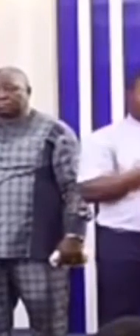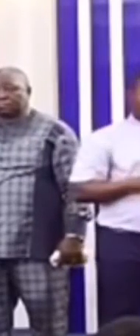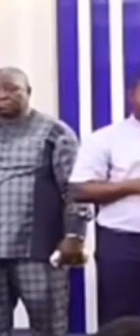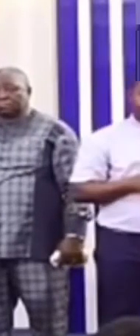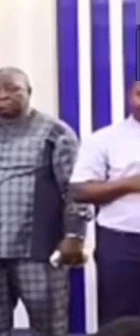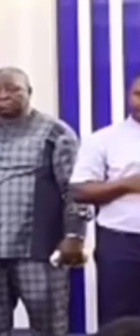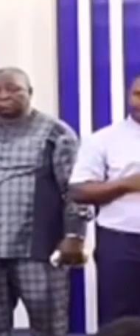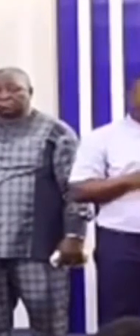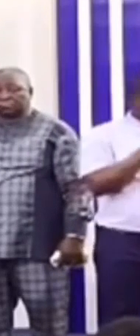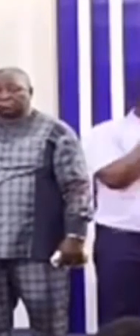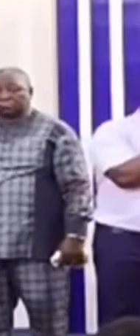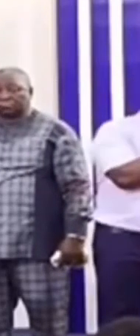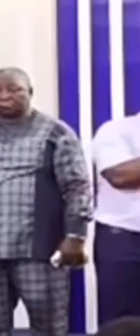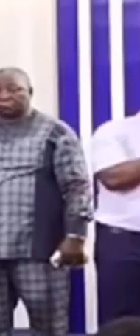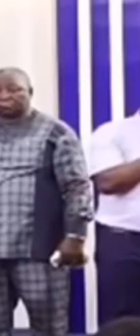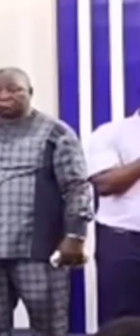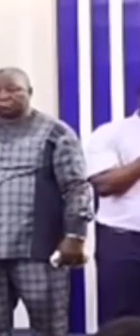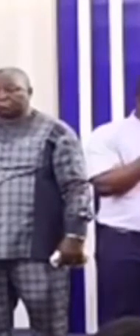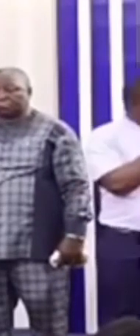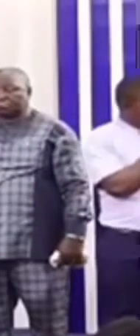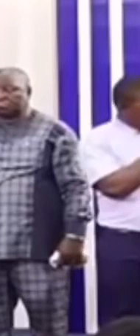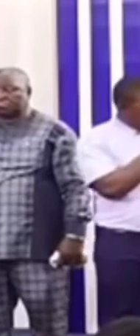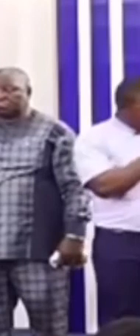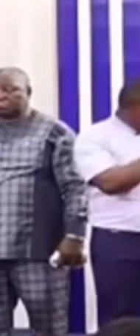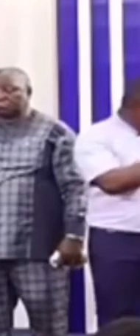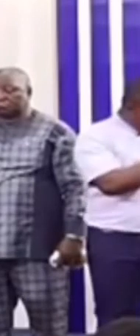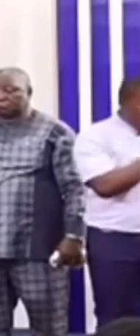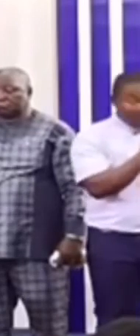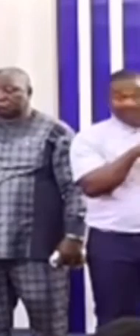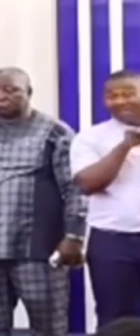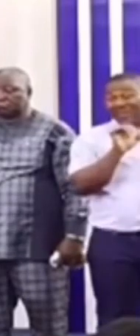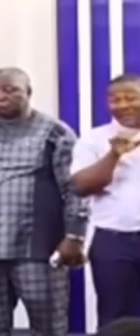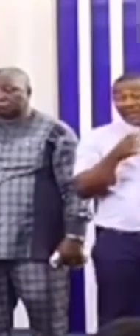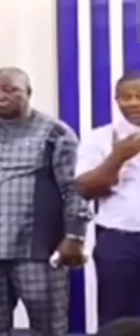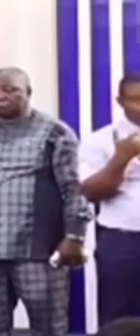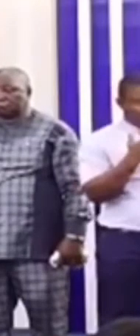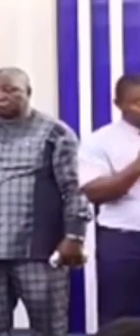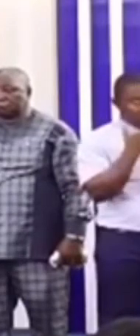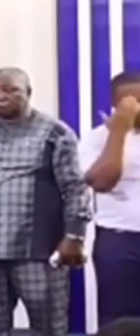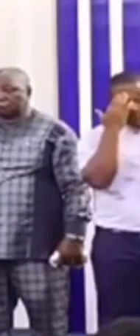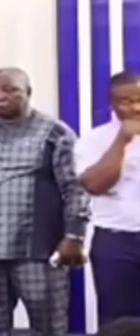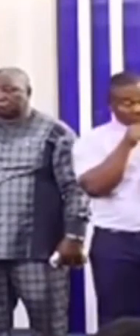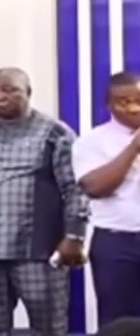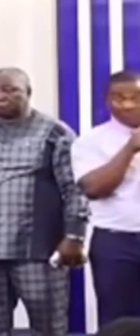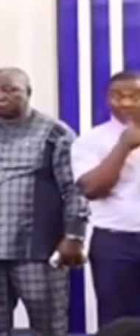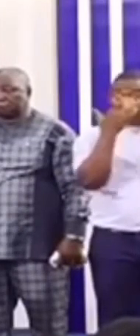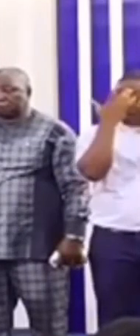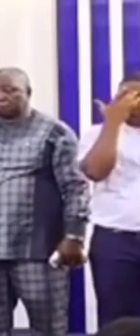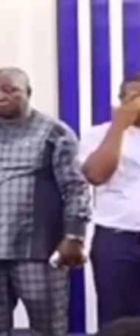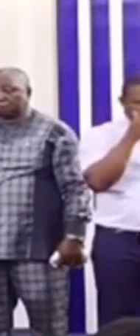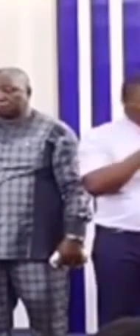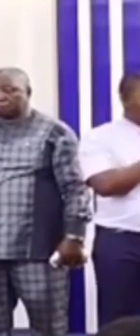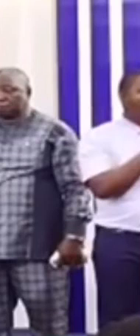review and see whether you are a suspected case and how you are treated. This is done to ensure that patients are kept